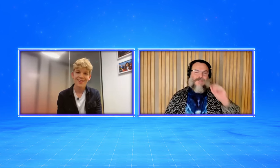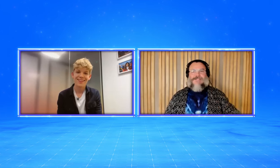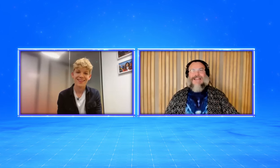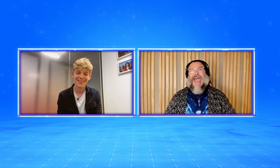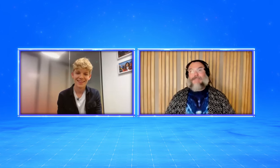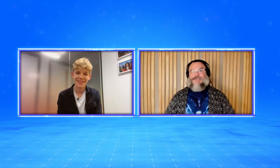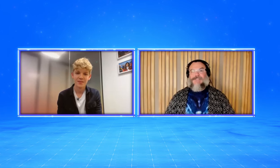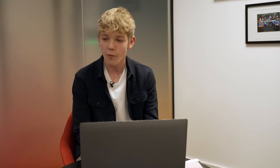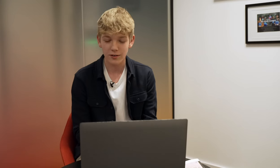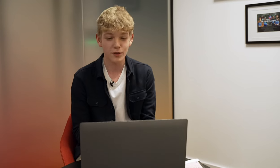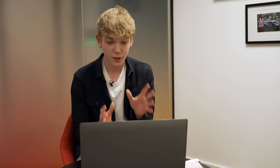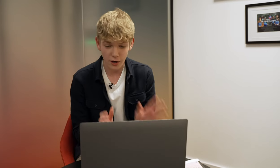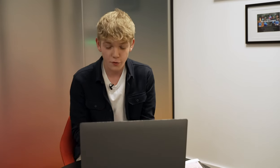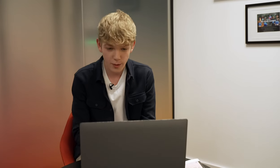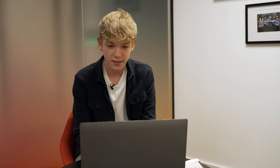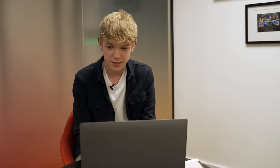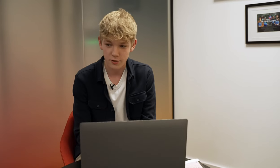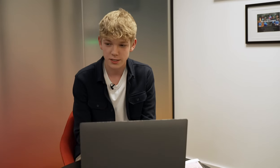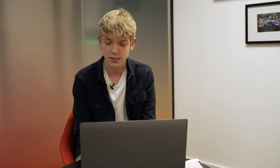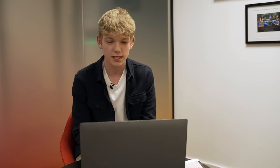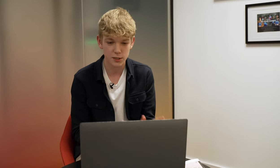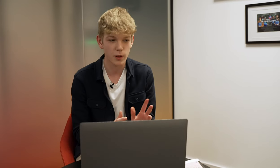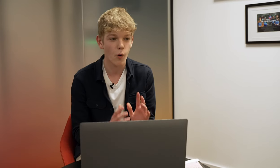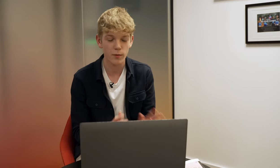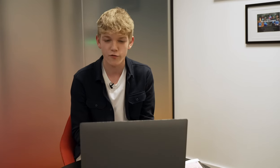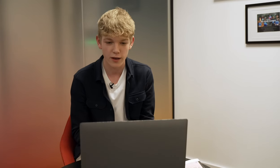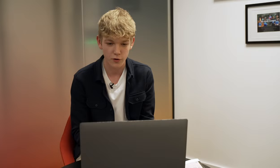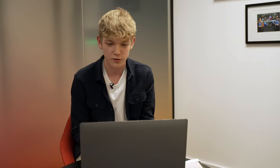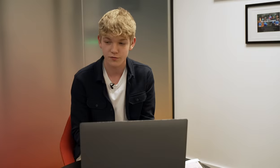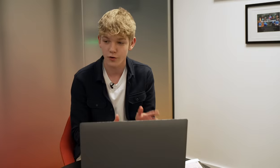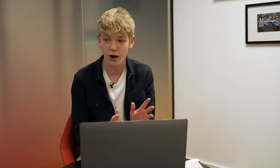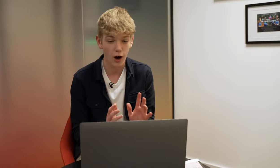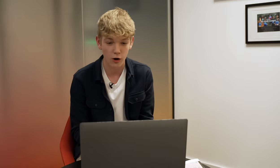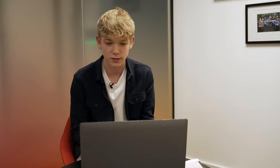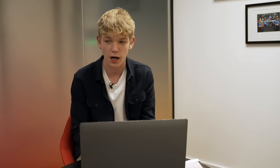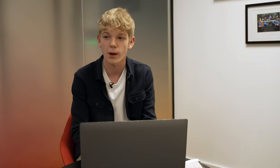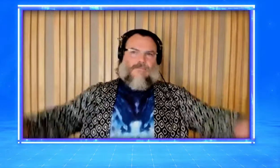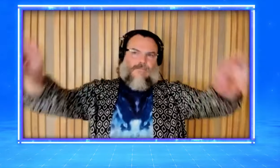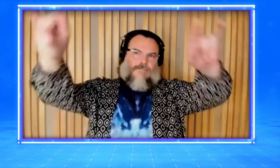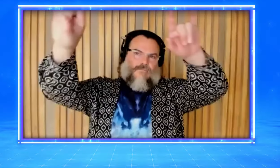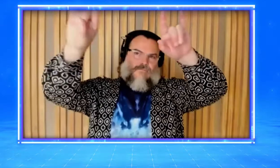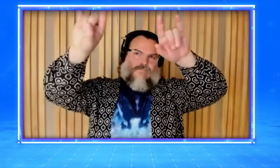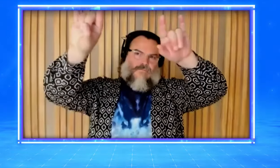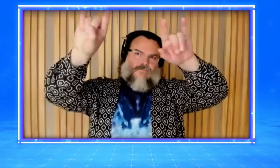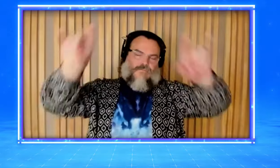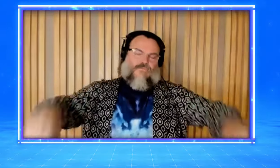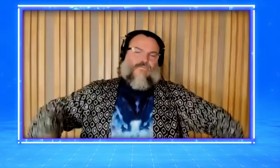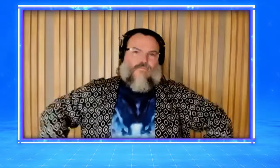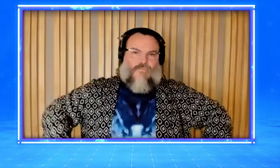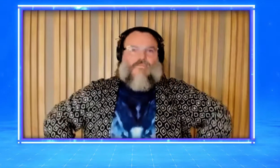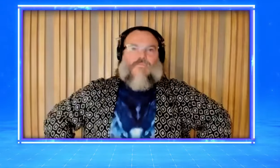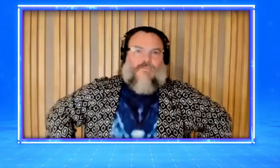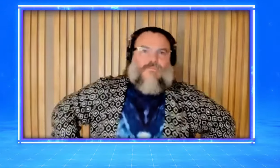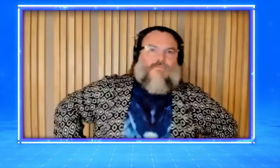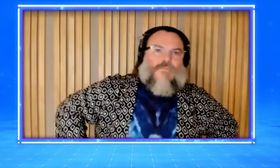thing really slaps! Well, the Kung Fu Panda series has been one of my favourites for a long time, and I don't want to make you feel old,